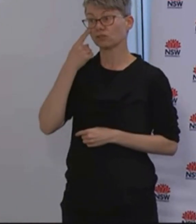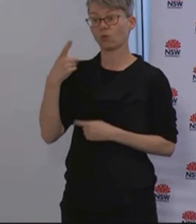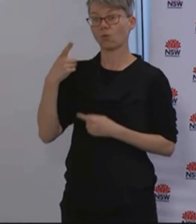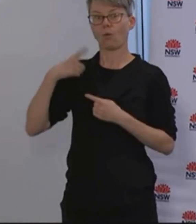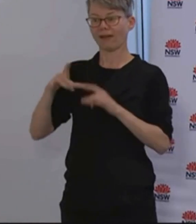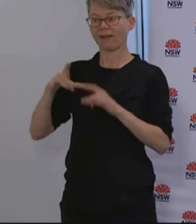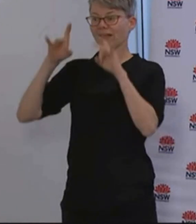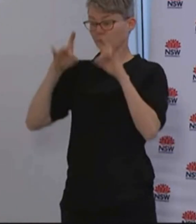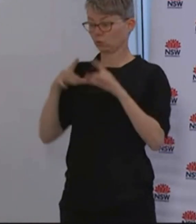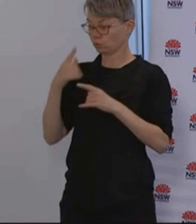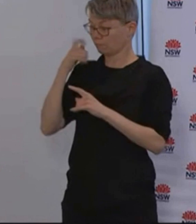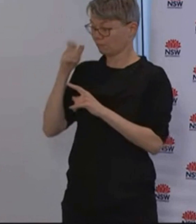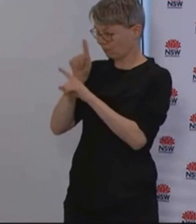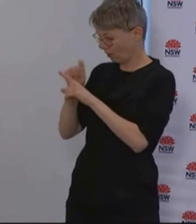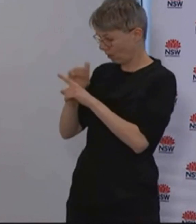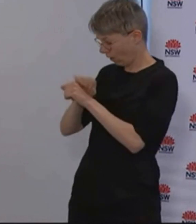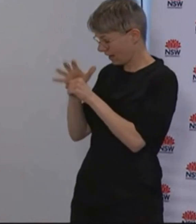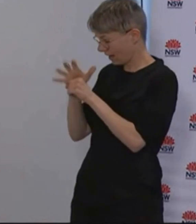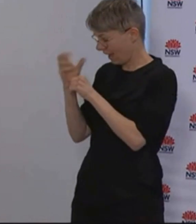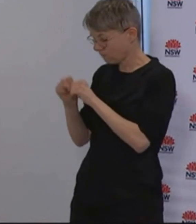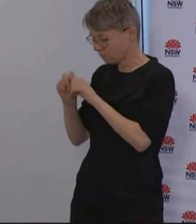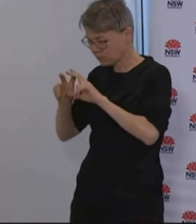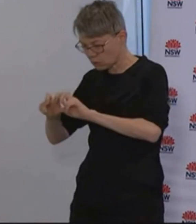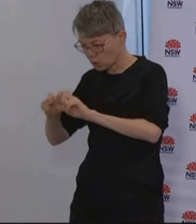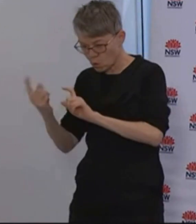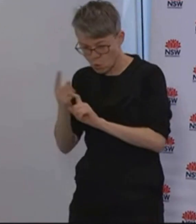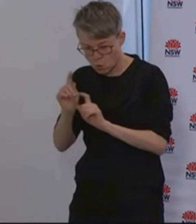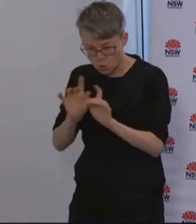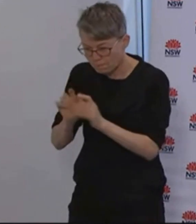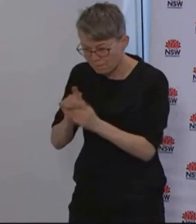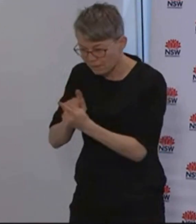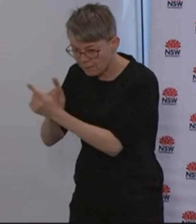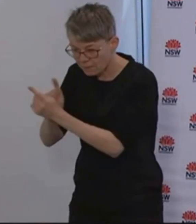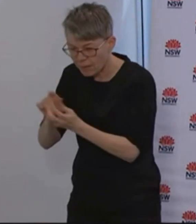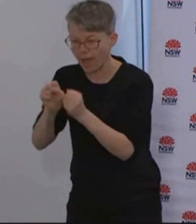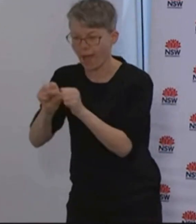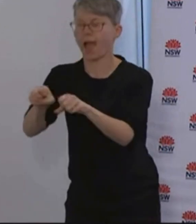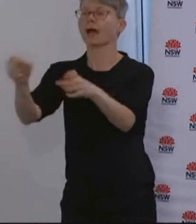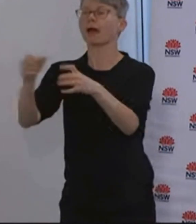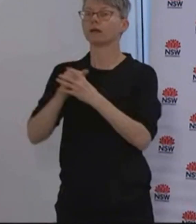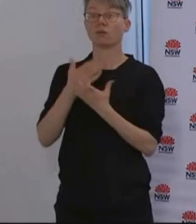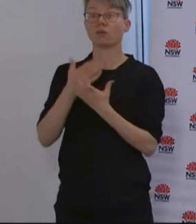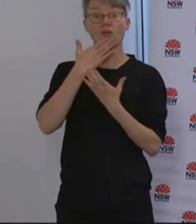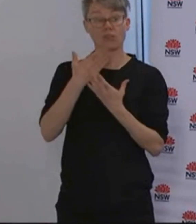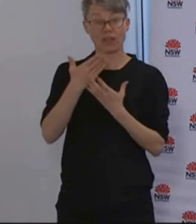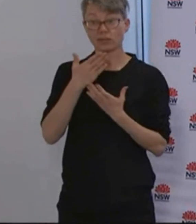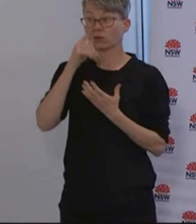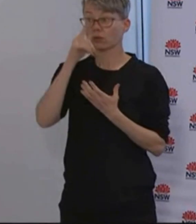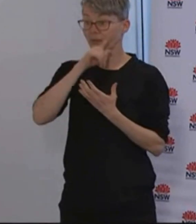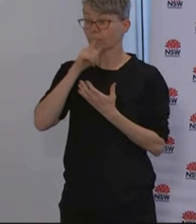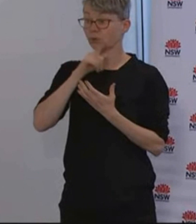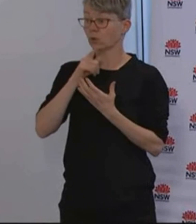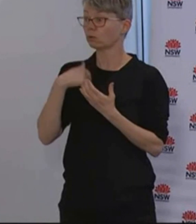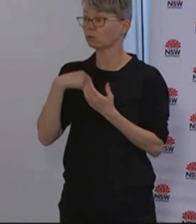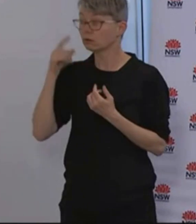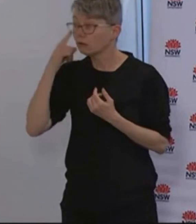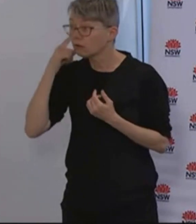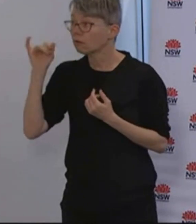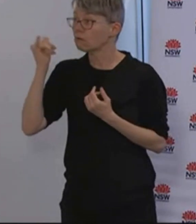tracing efforts. And can I also thank very much the community for the response to present for